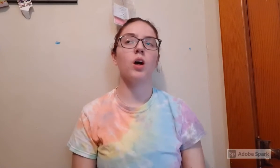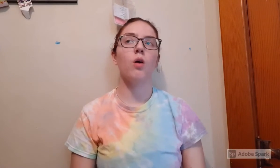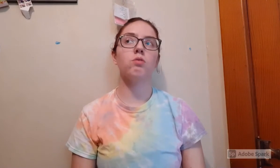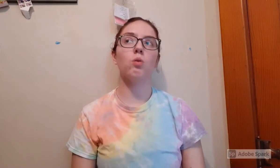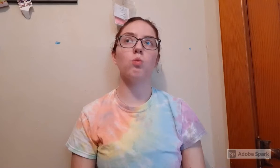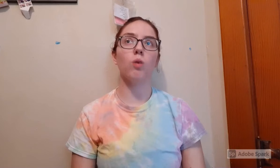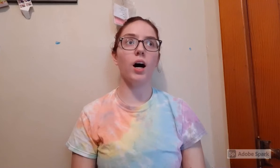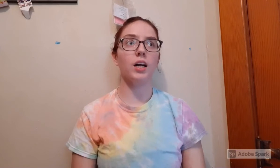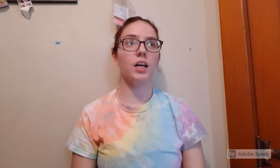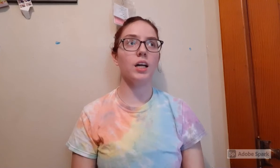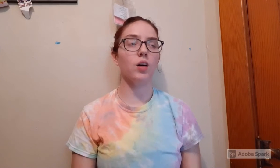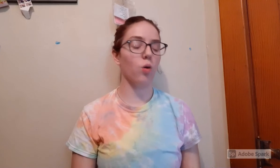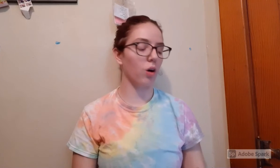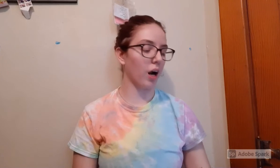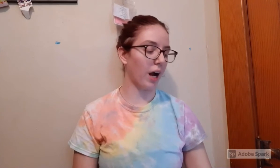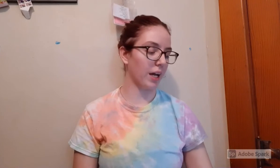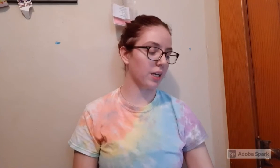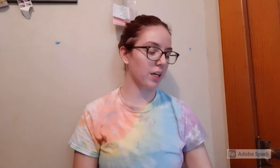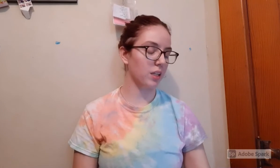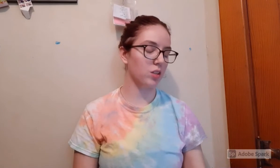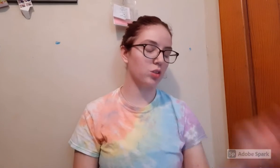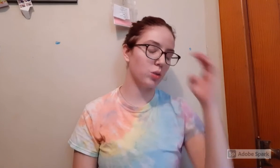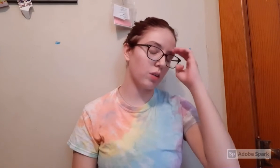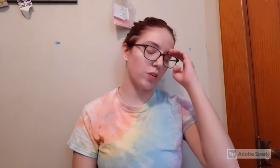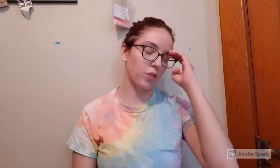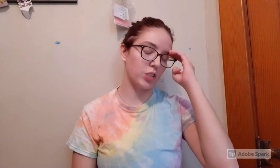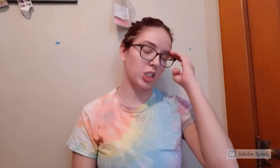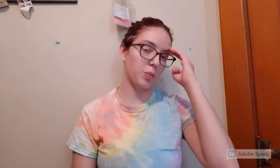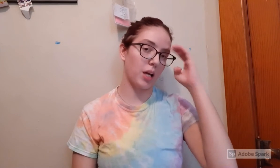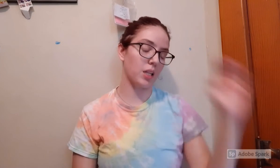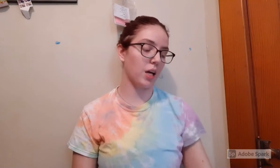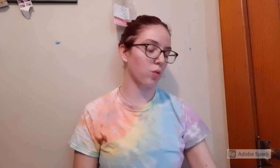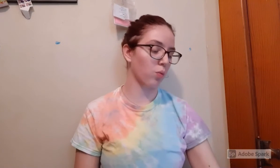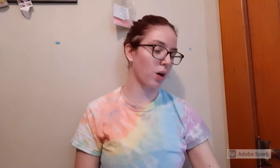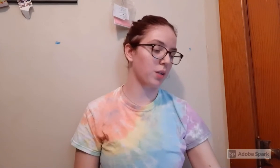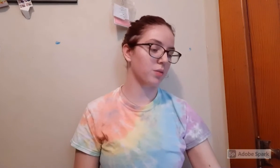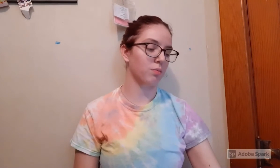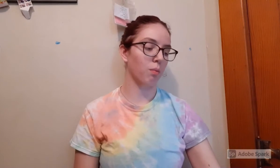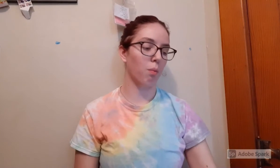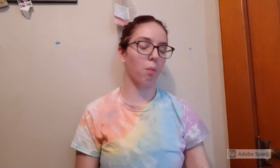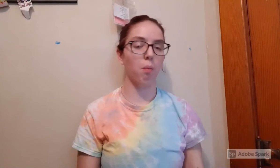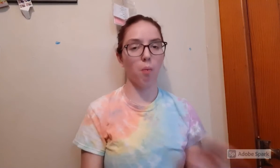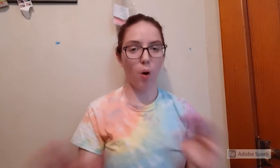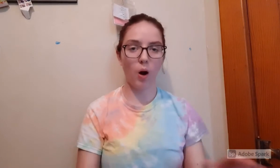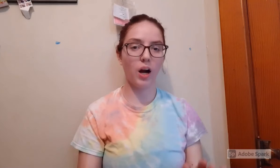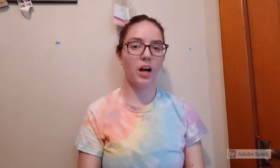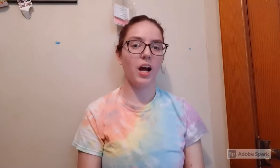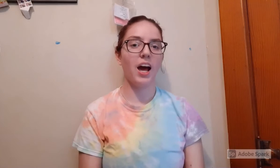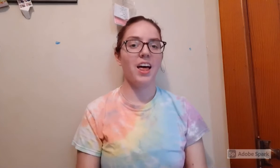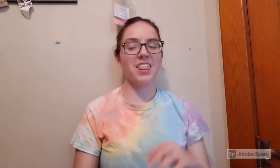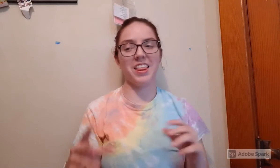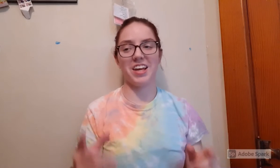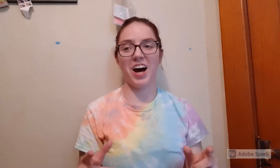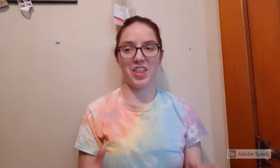For walking or hiking, there's two different versions, but I like one more than the